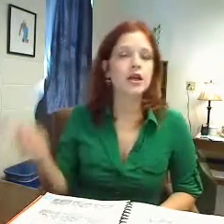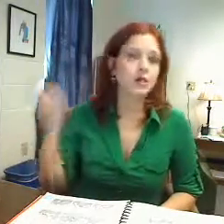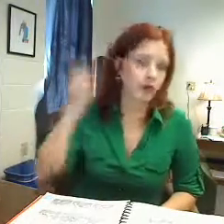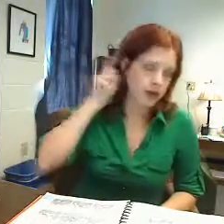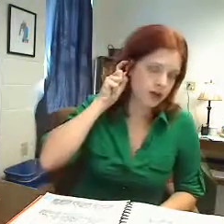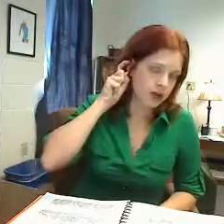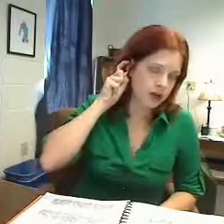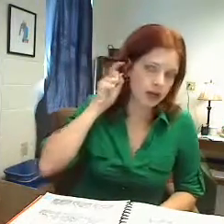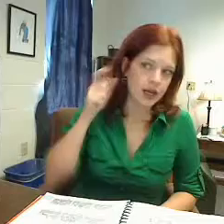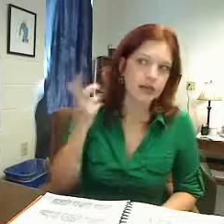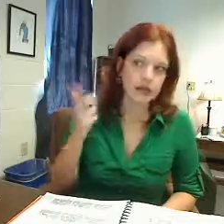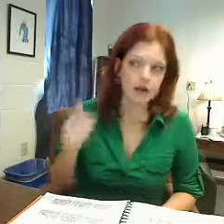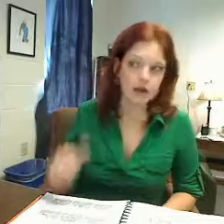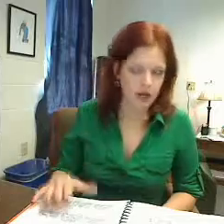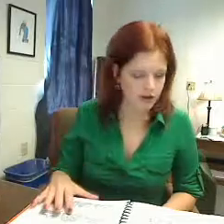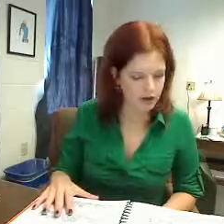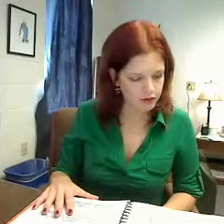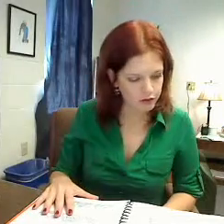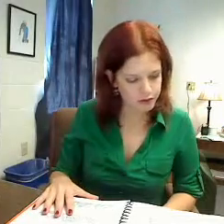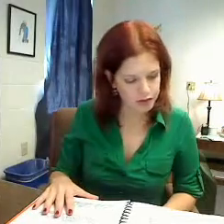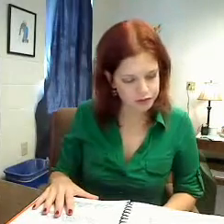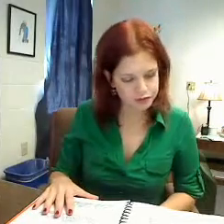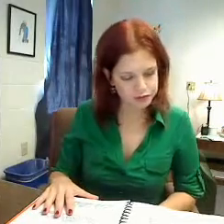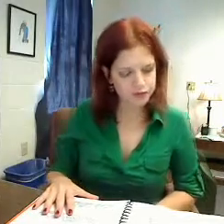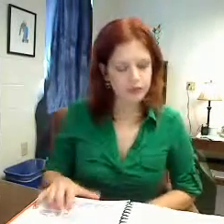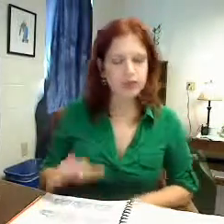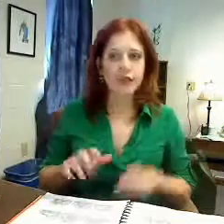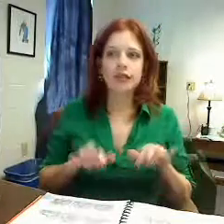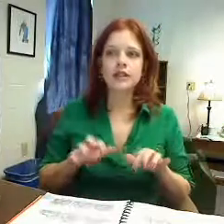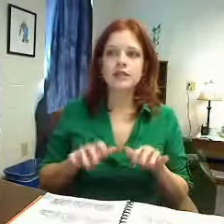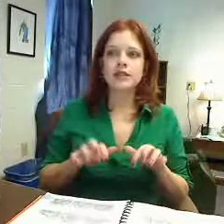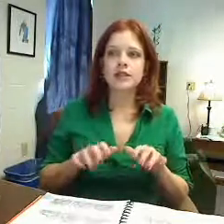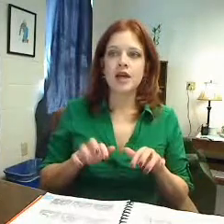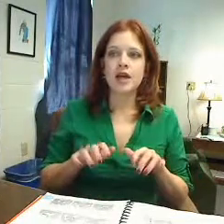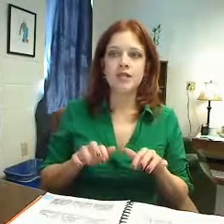aid, put on your hearing aid, another noun-verb pair. To type,